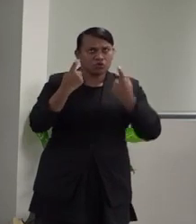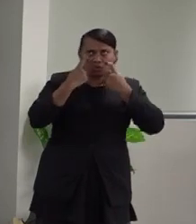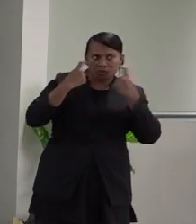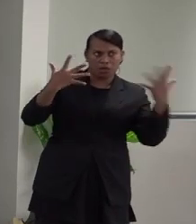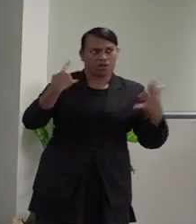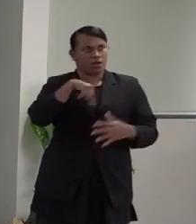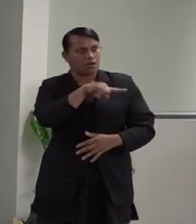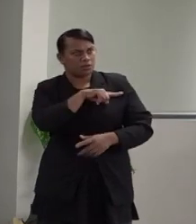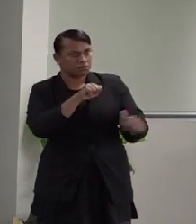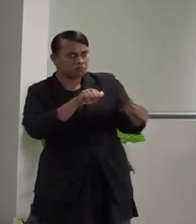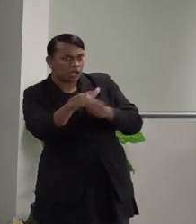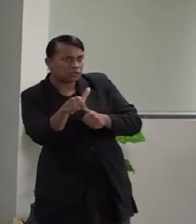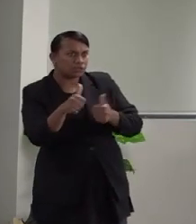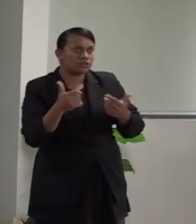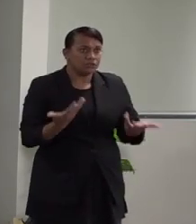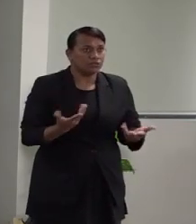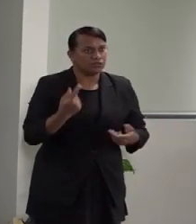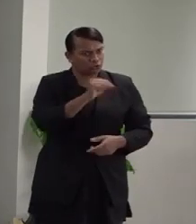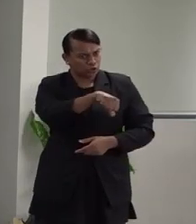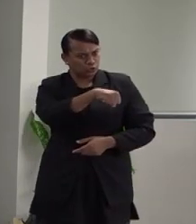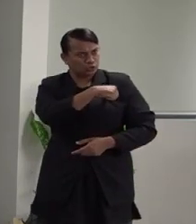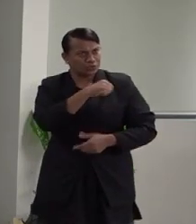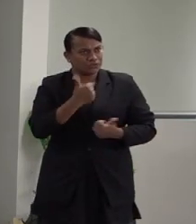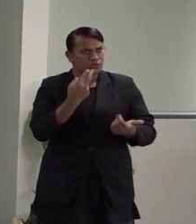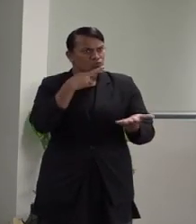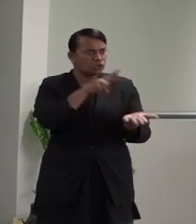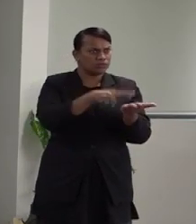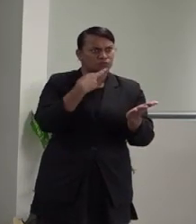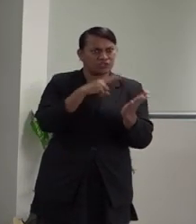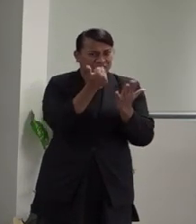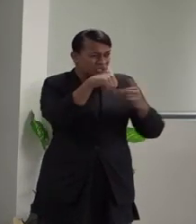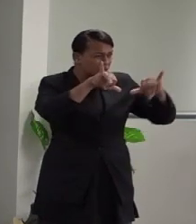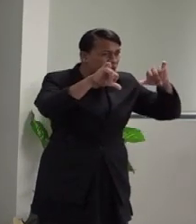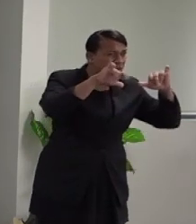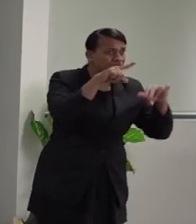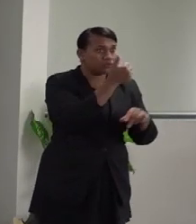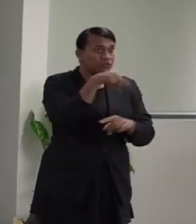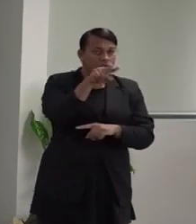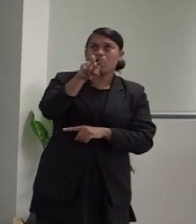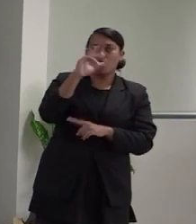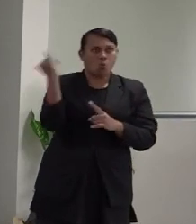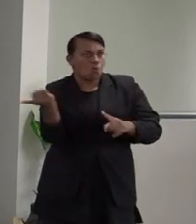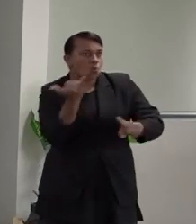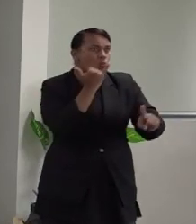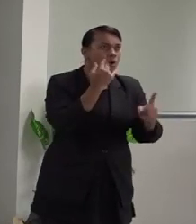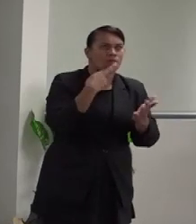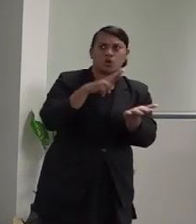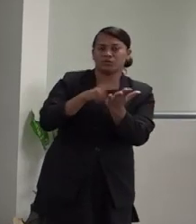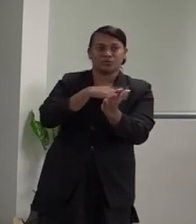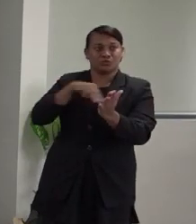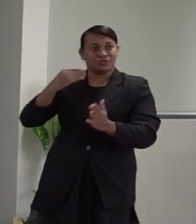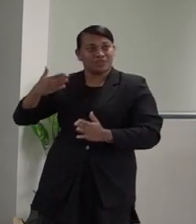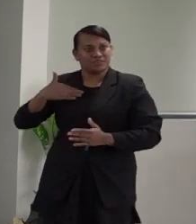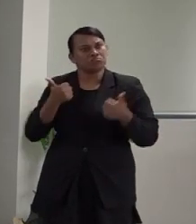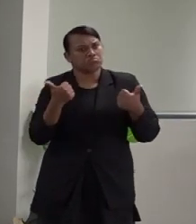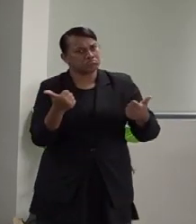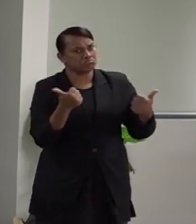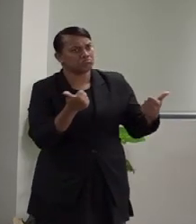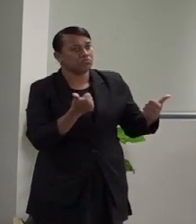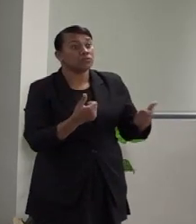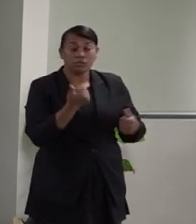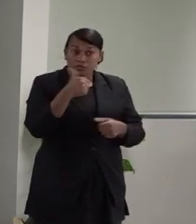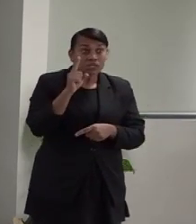the best of Fiji by reporting these issues as soon as they came to light. Anyone else who sees anything amounting